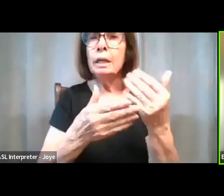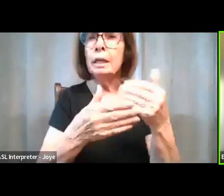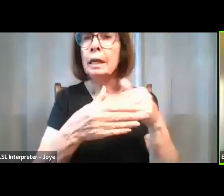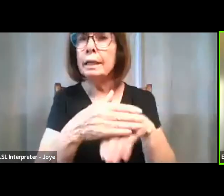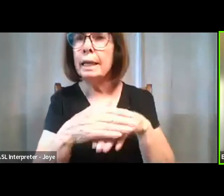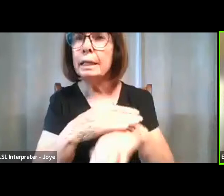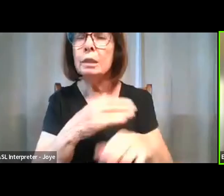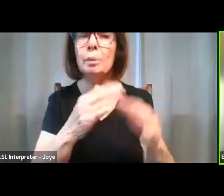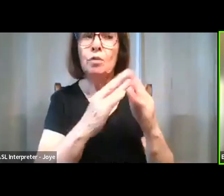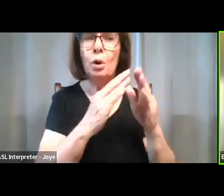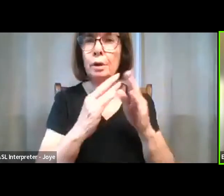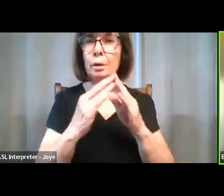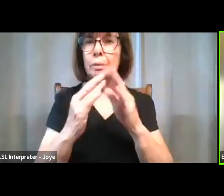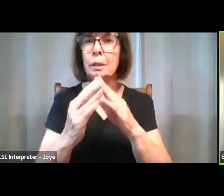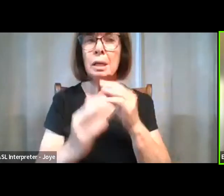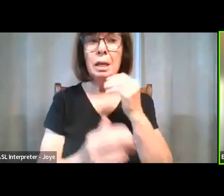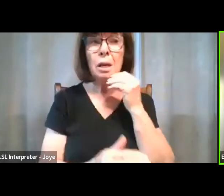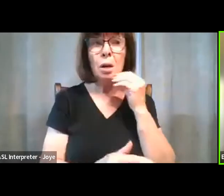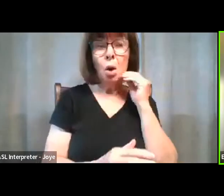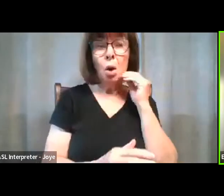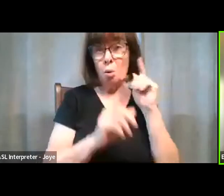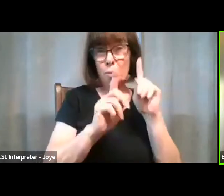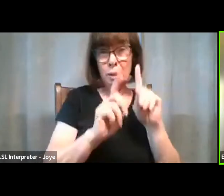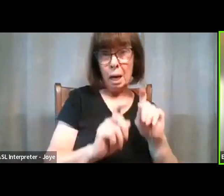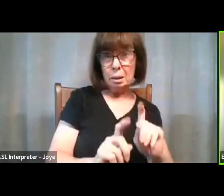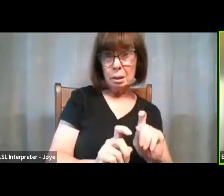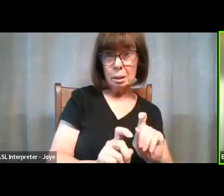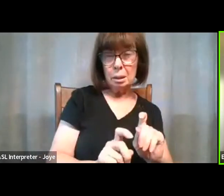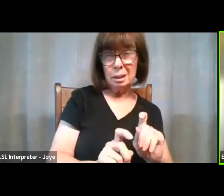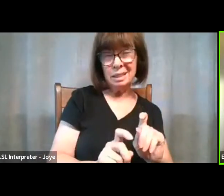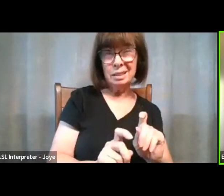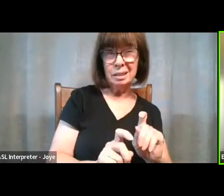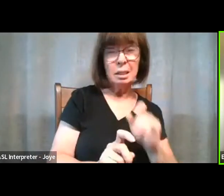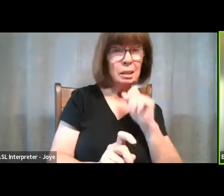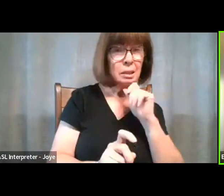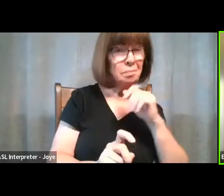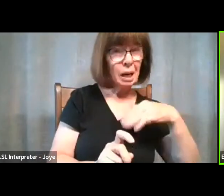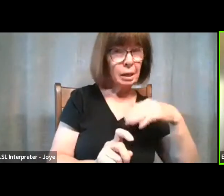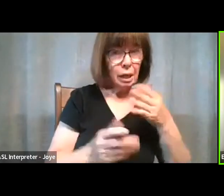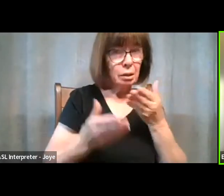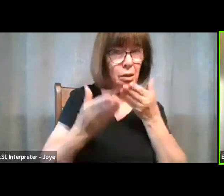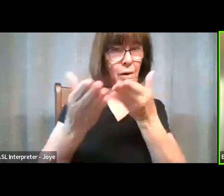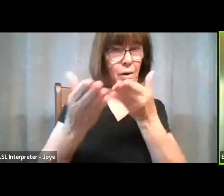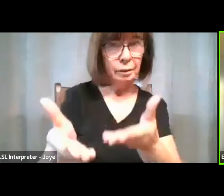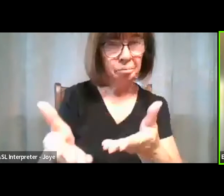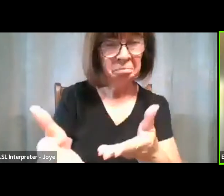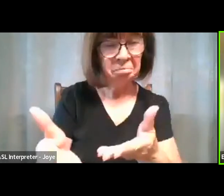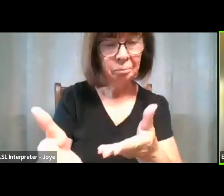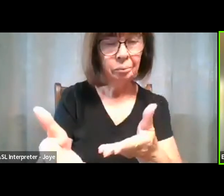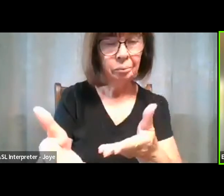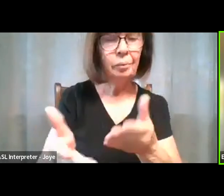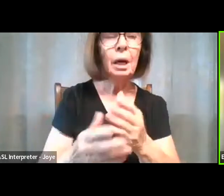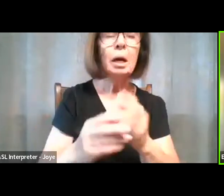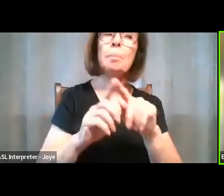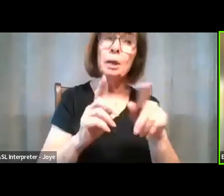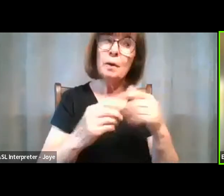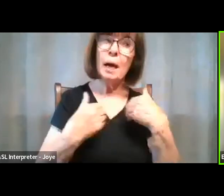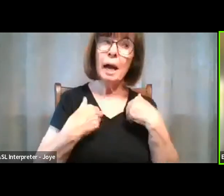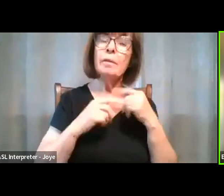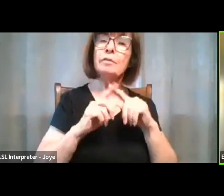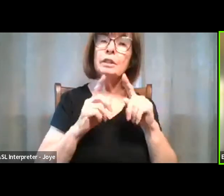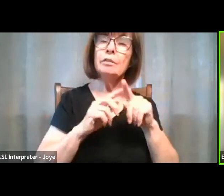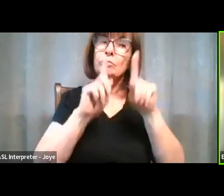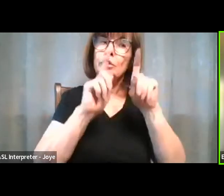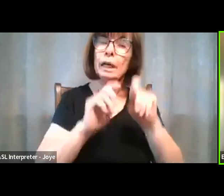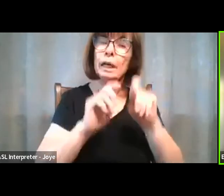communities. Home testing isn't available yet, but there are different tests in development. For